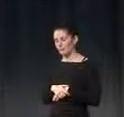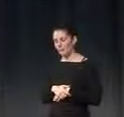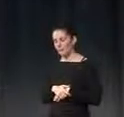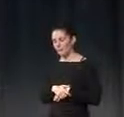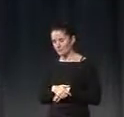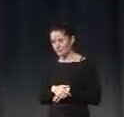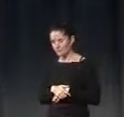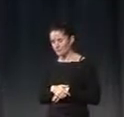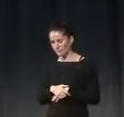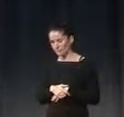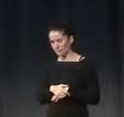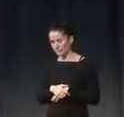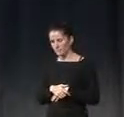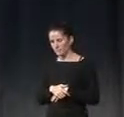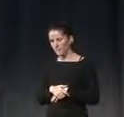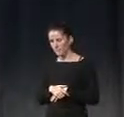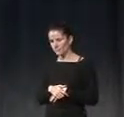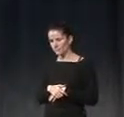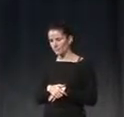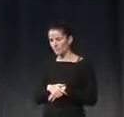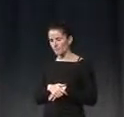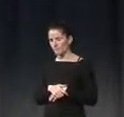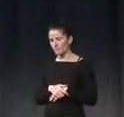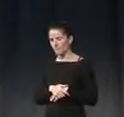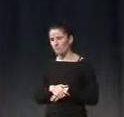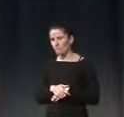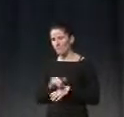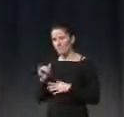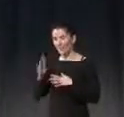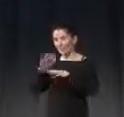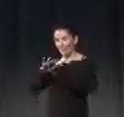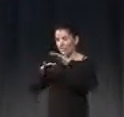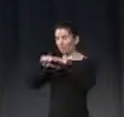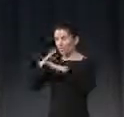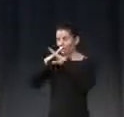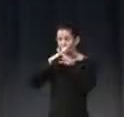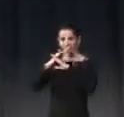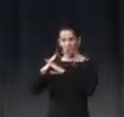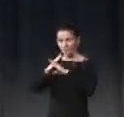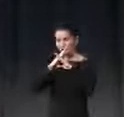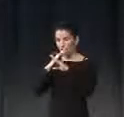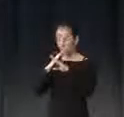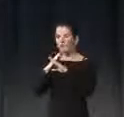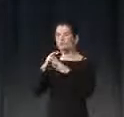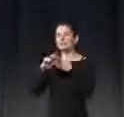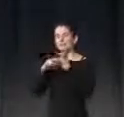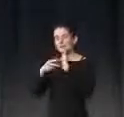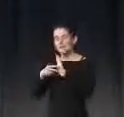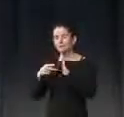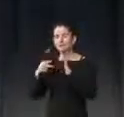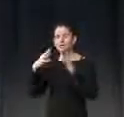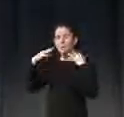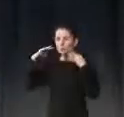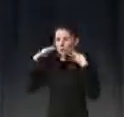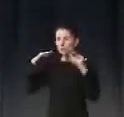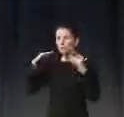be in many branches of telecommunications engineering, the umbrella term for things like noise, distortion, attenuation. This is